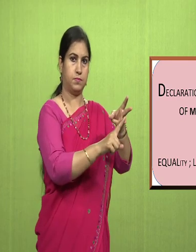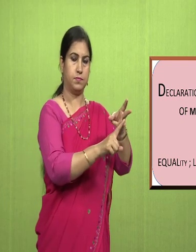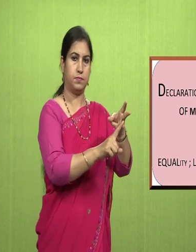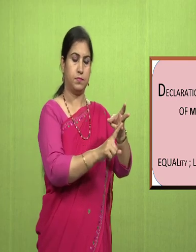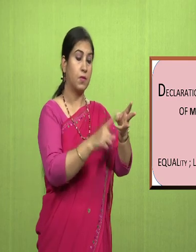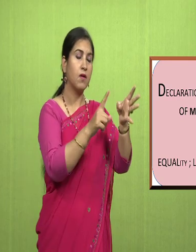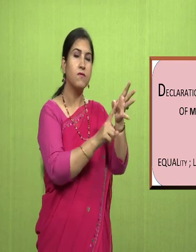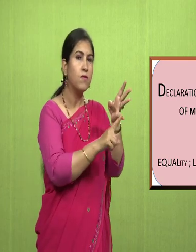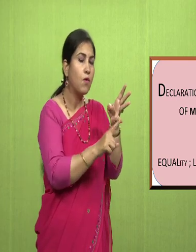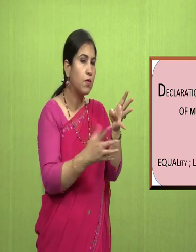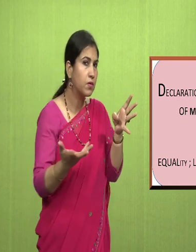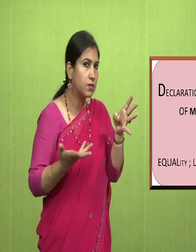The fourth declaration,